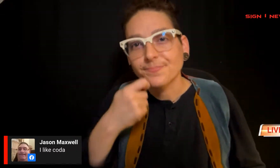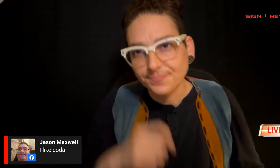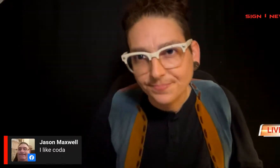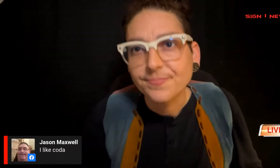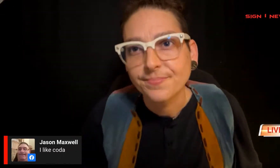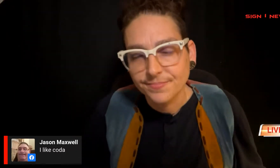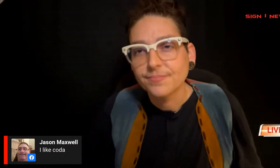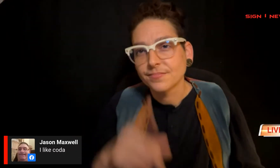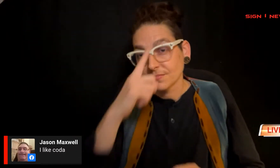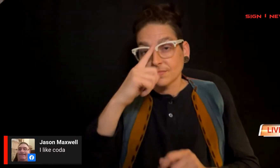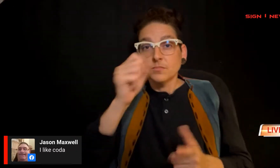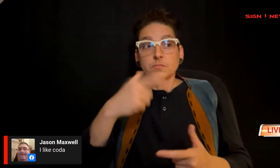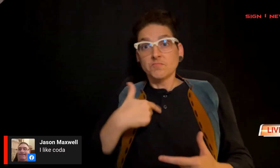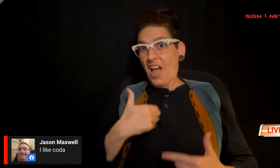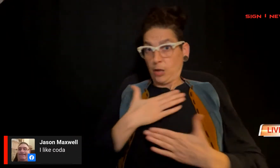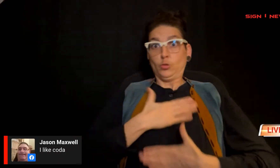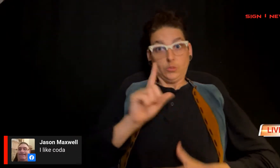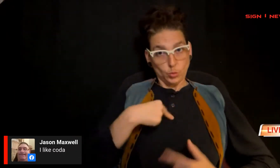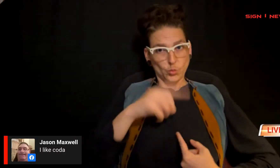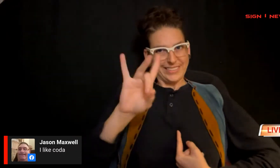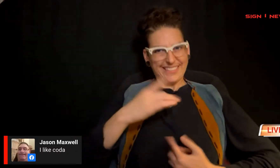Jason says I like Coda.